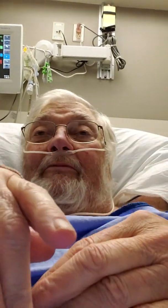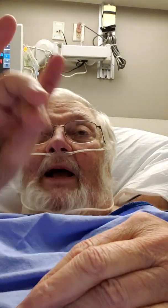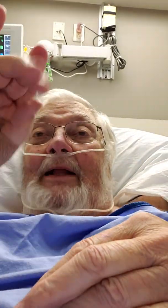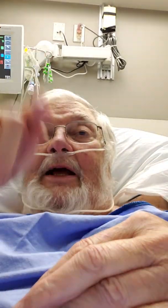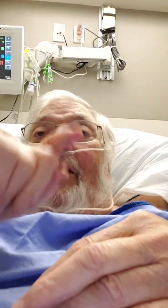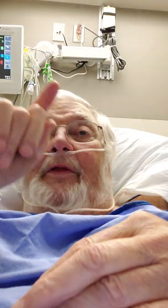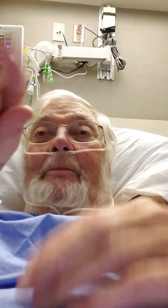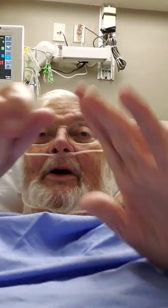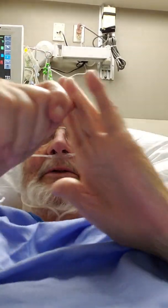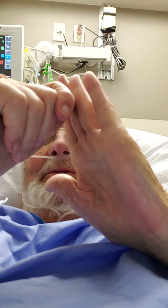find out that